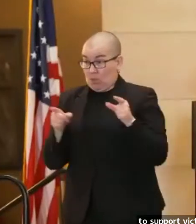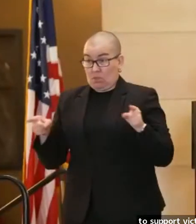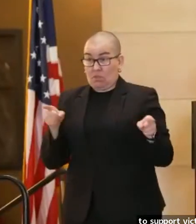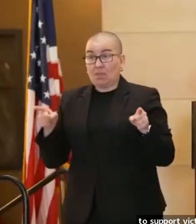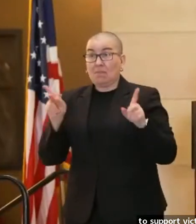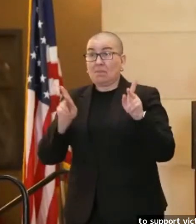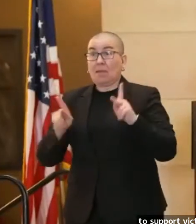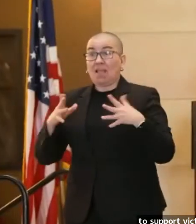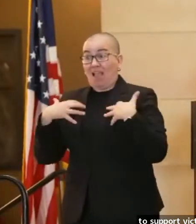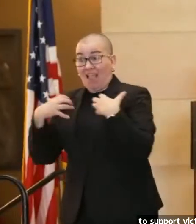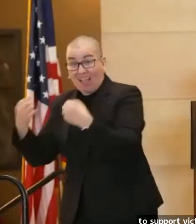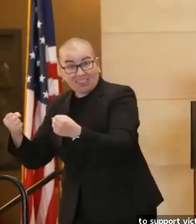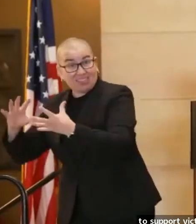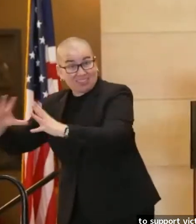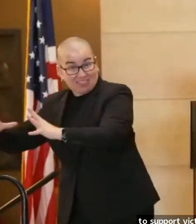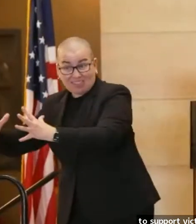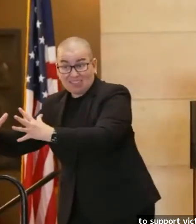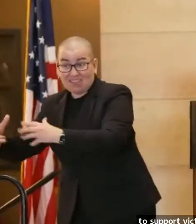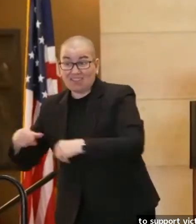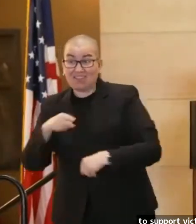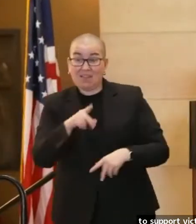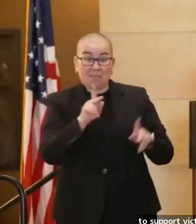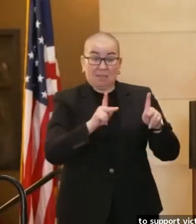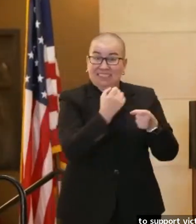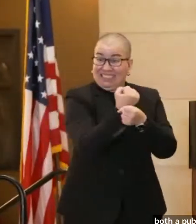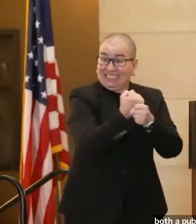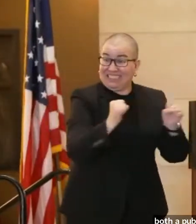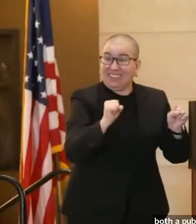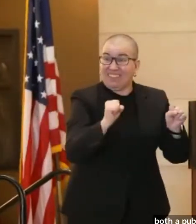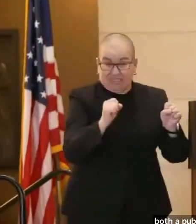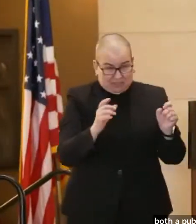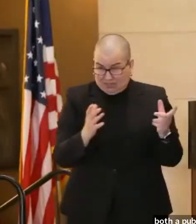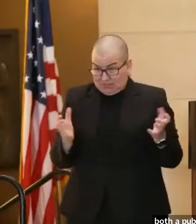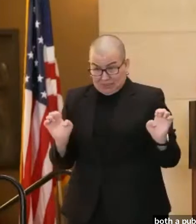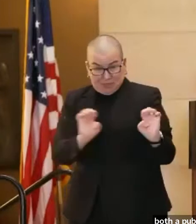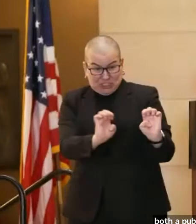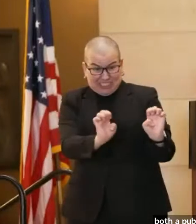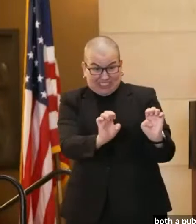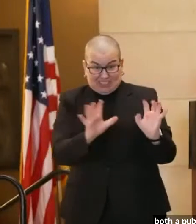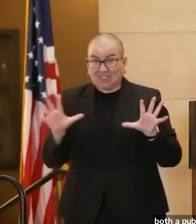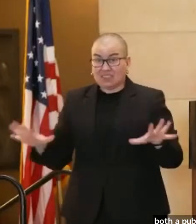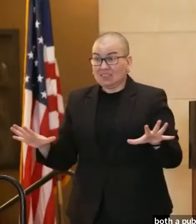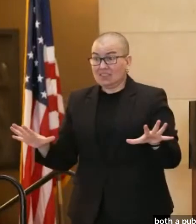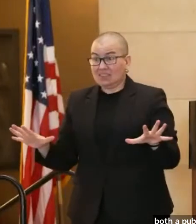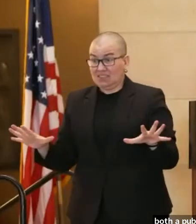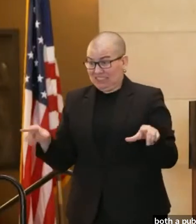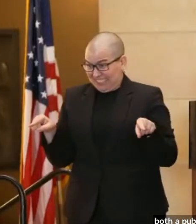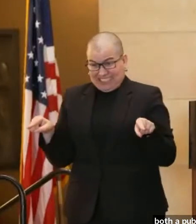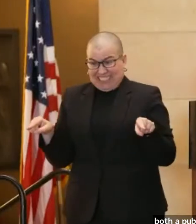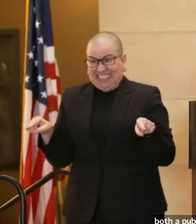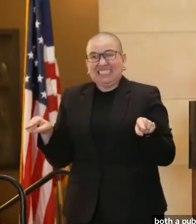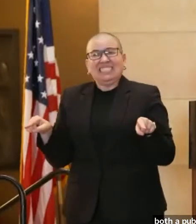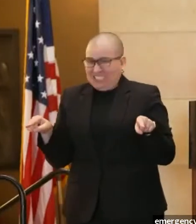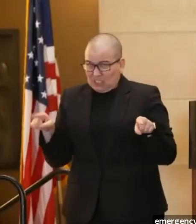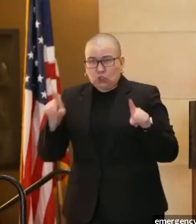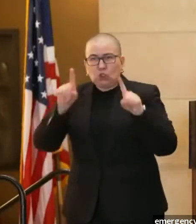issue and a public safety emergency, and it should be treated as such.